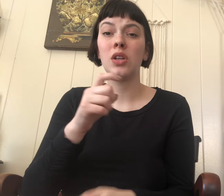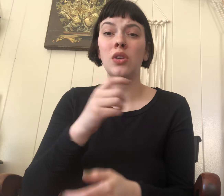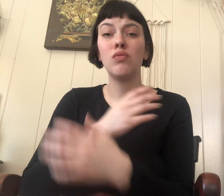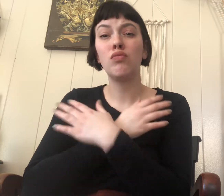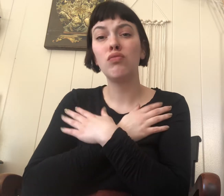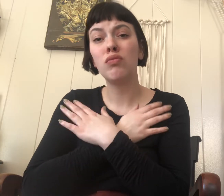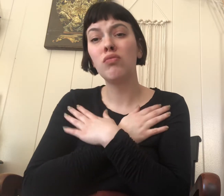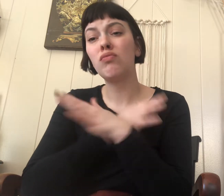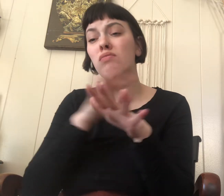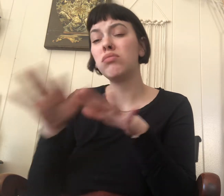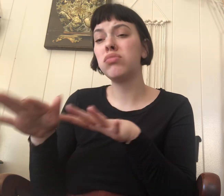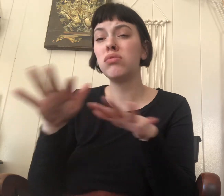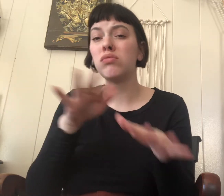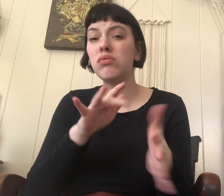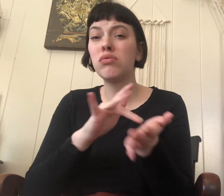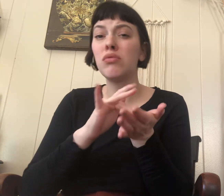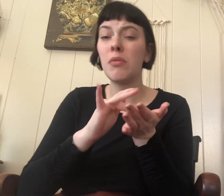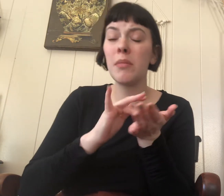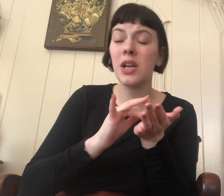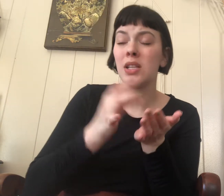medications. Try to do your routines.